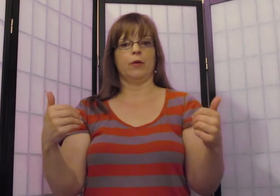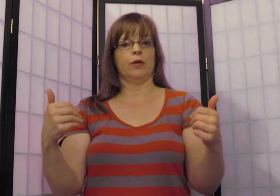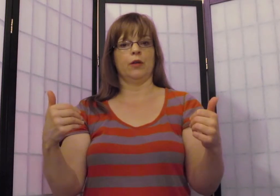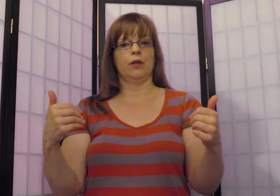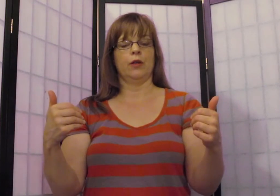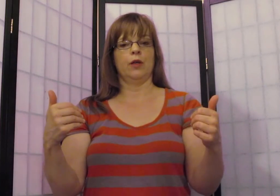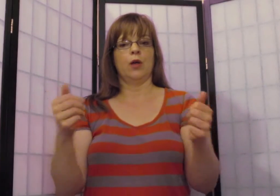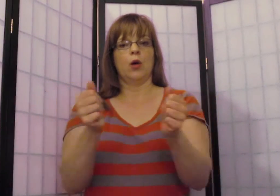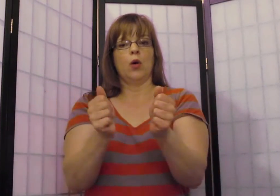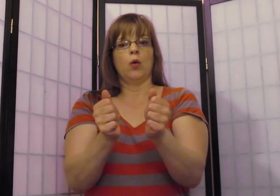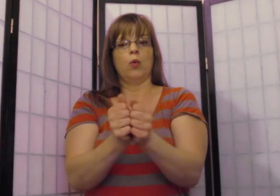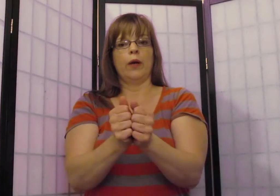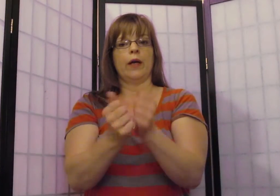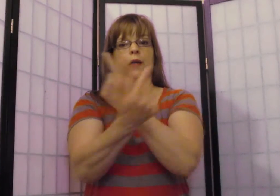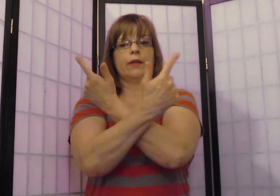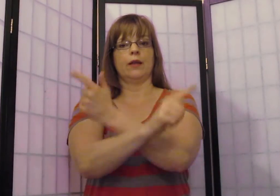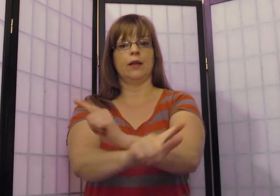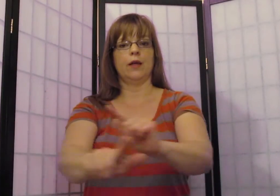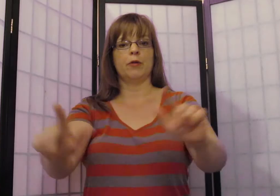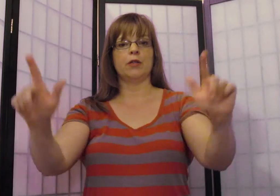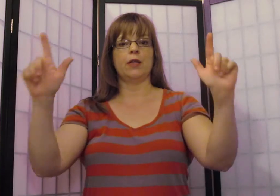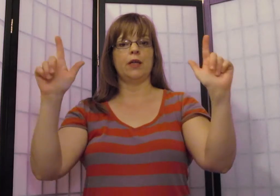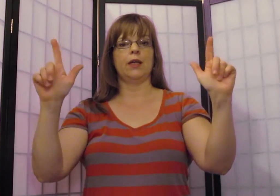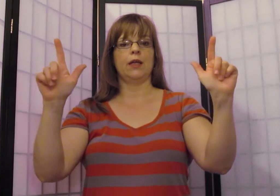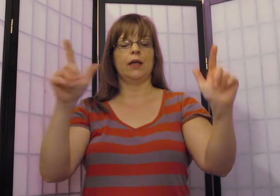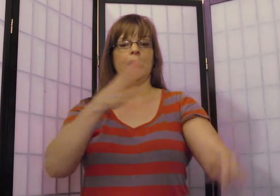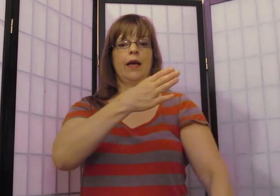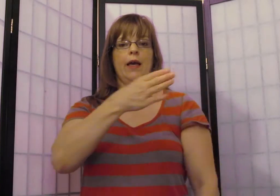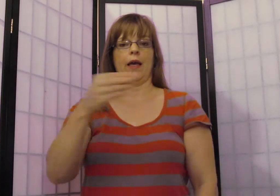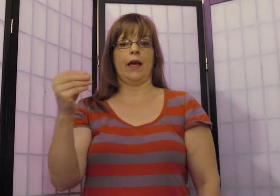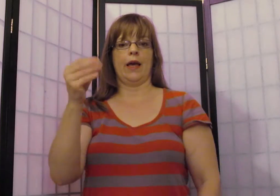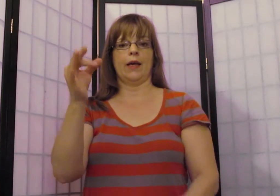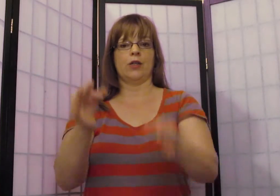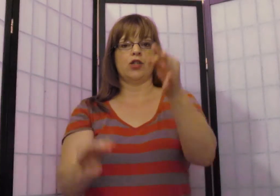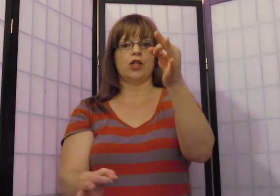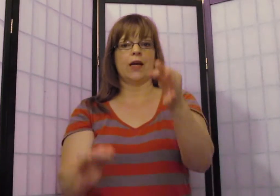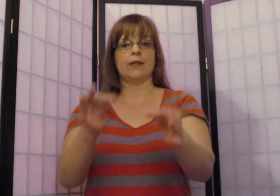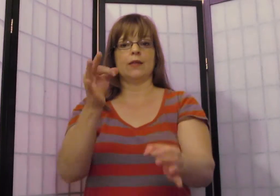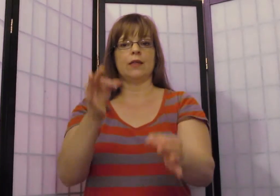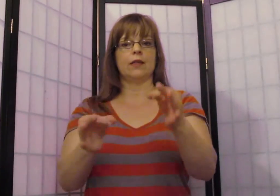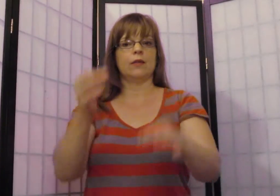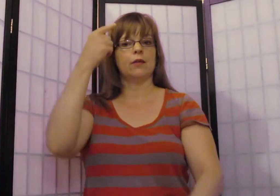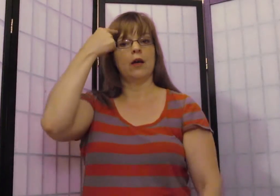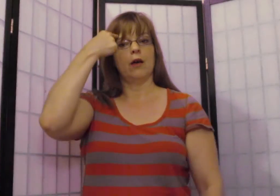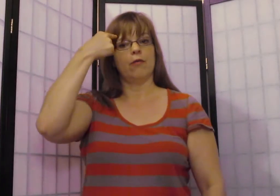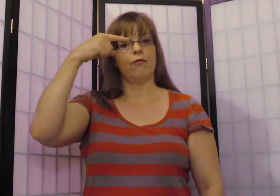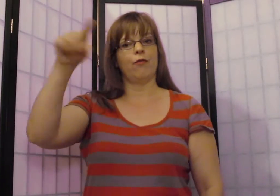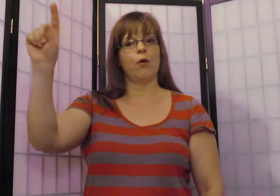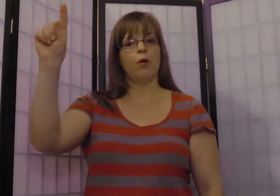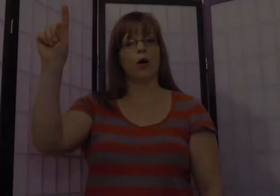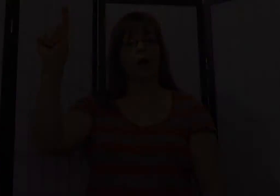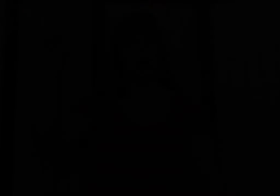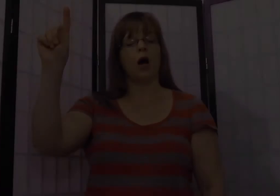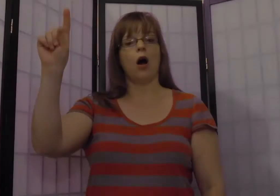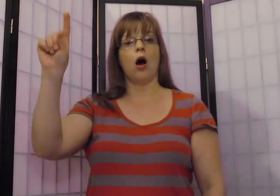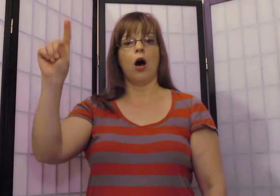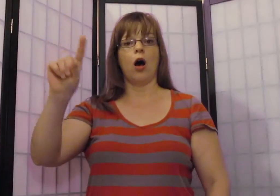indivisible, with liberty and justice for